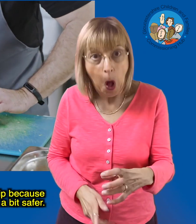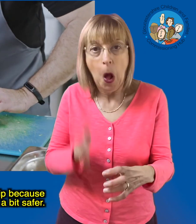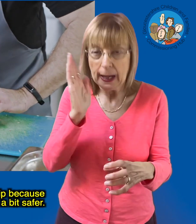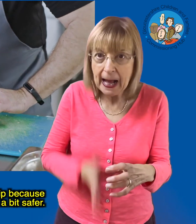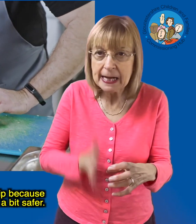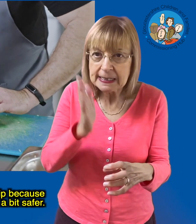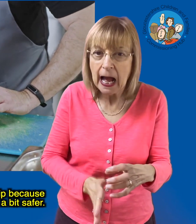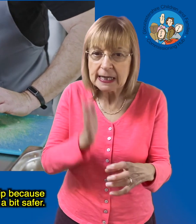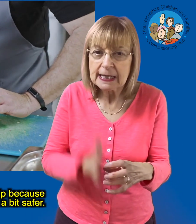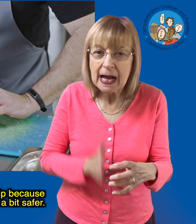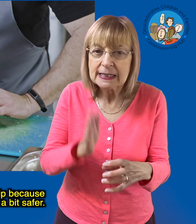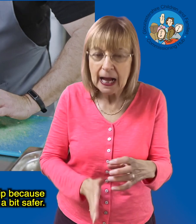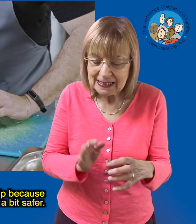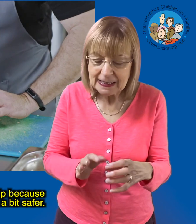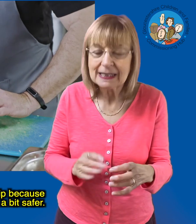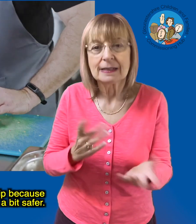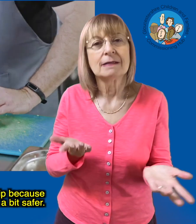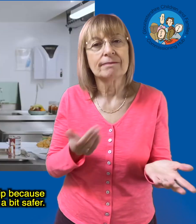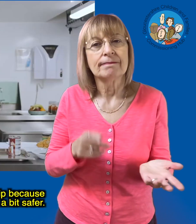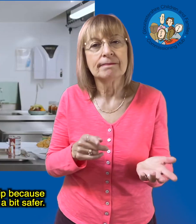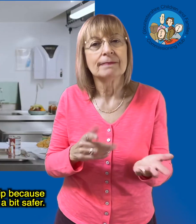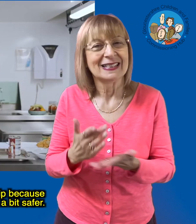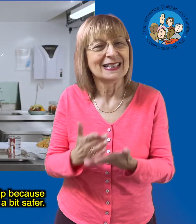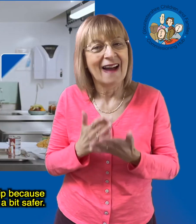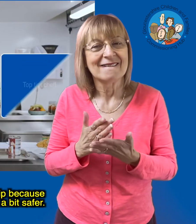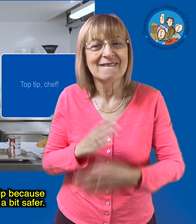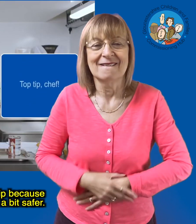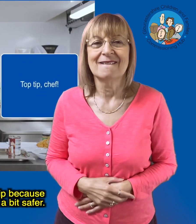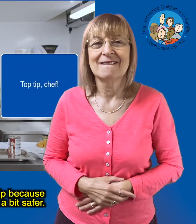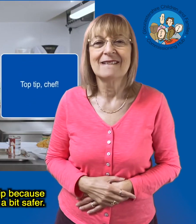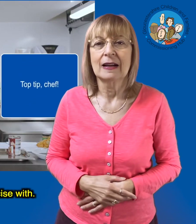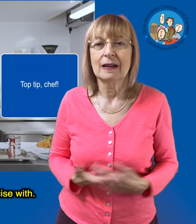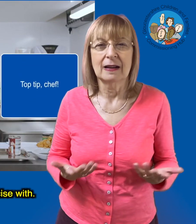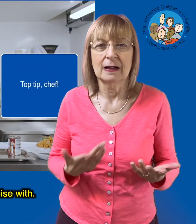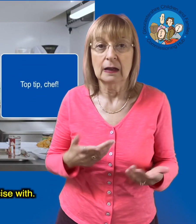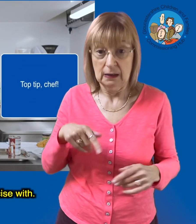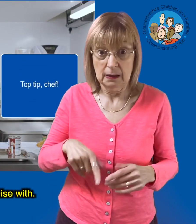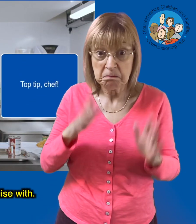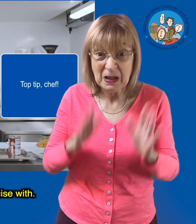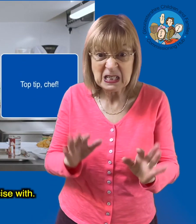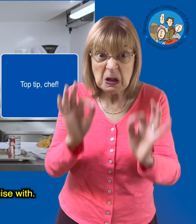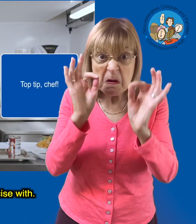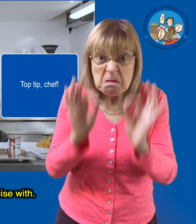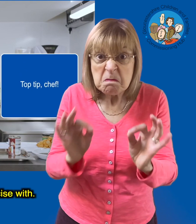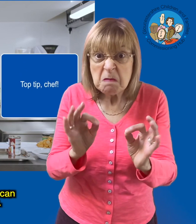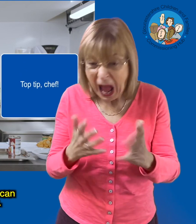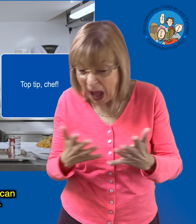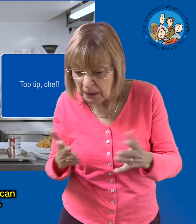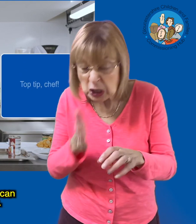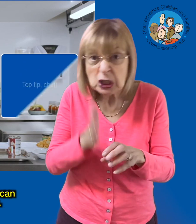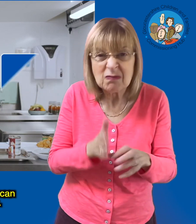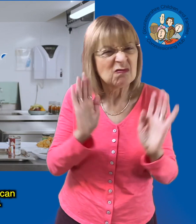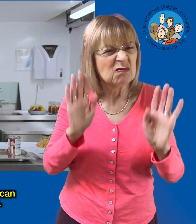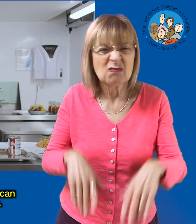helps me cut the very thin side. It's just a bit safer. So this one I don't have to be too precise with. This is going to be